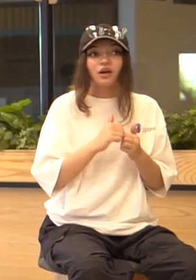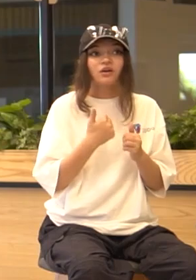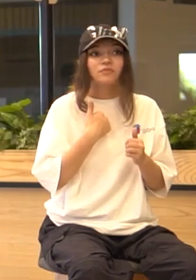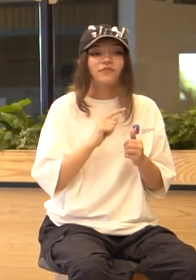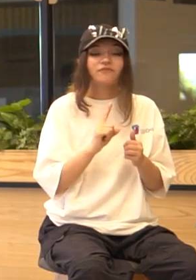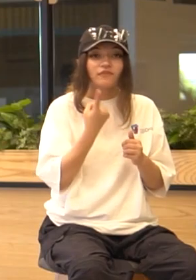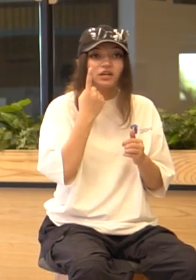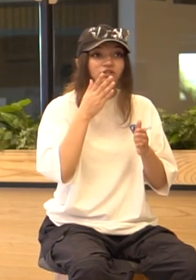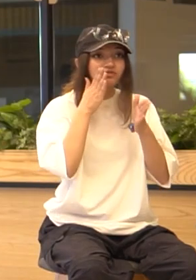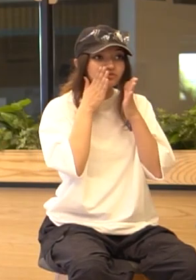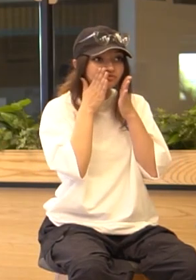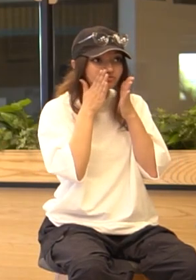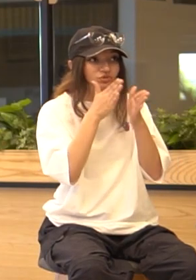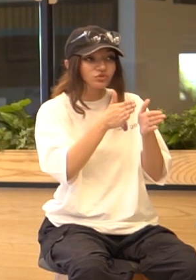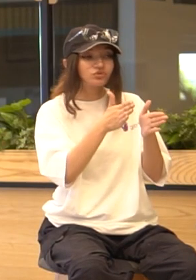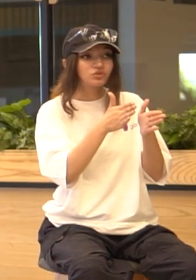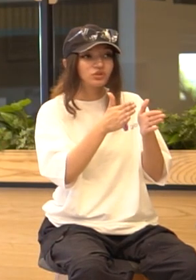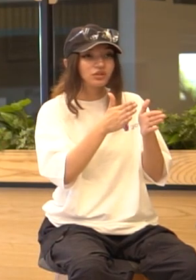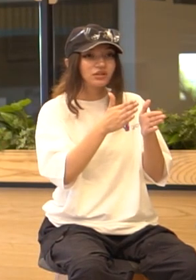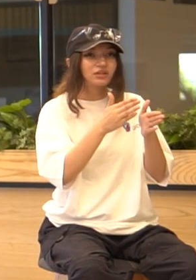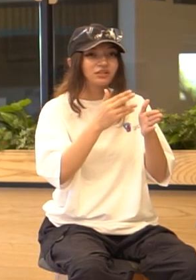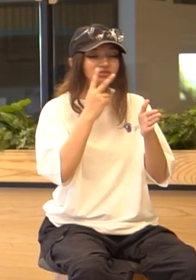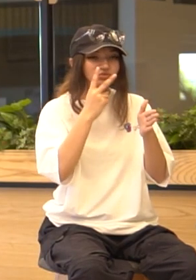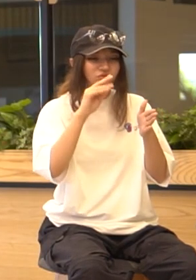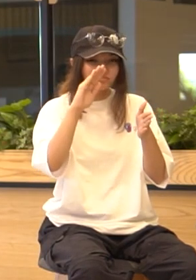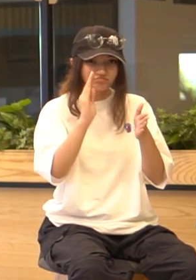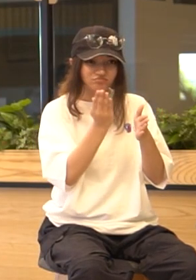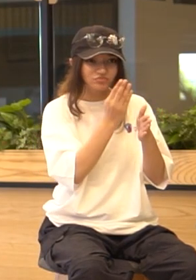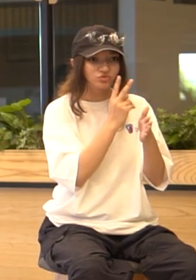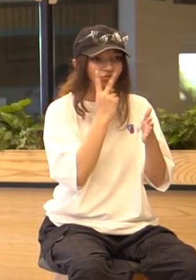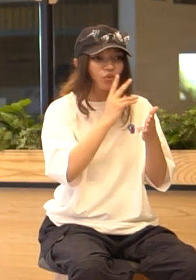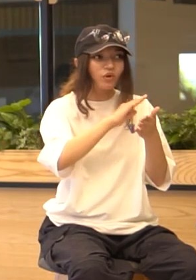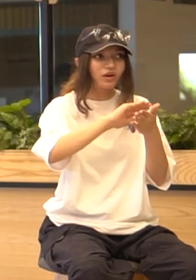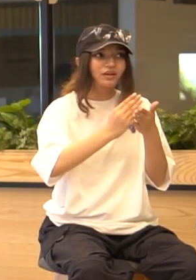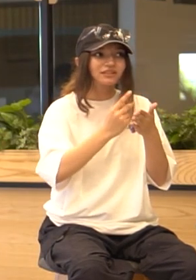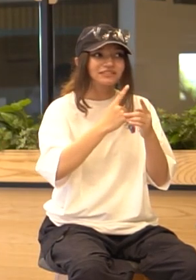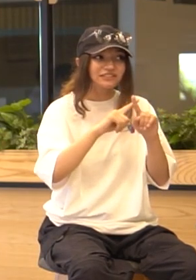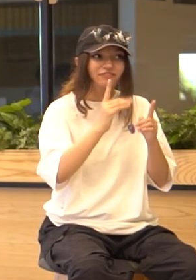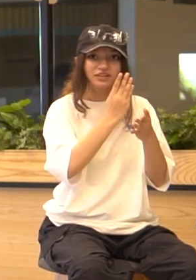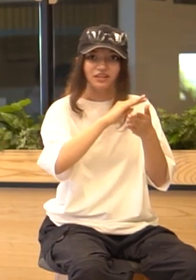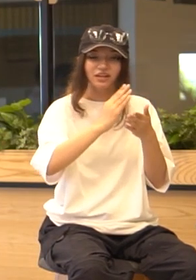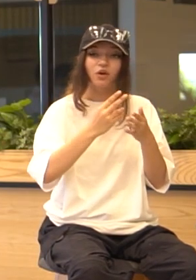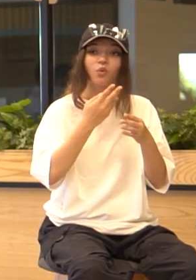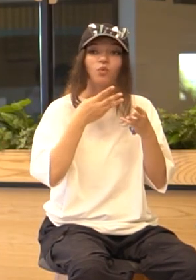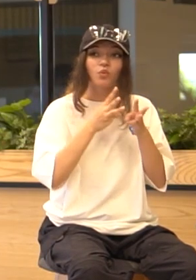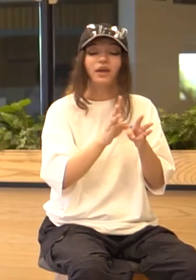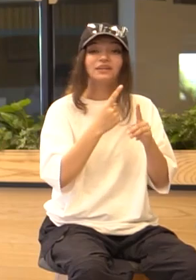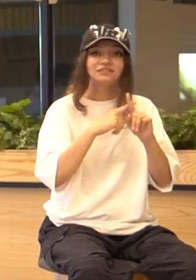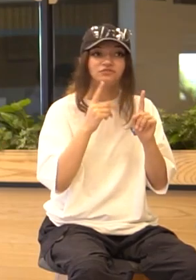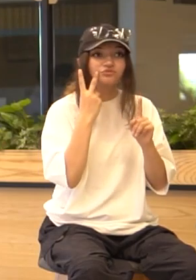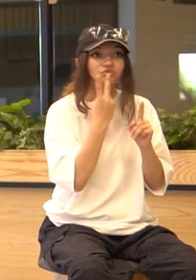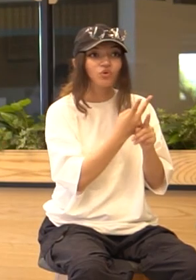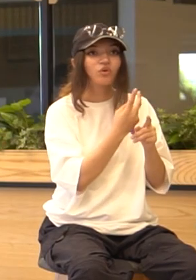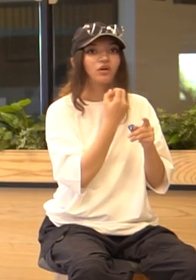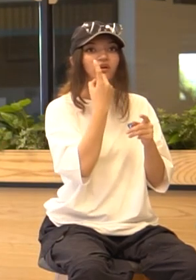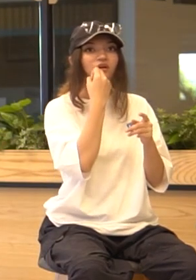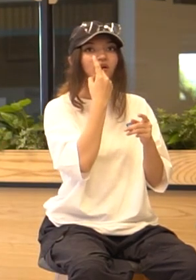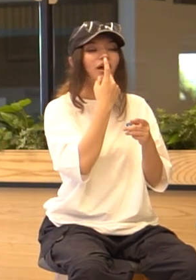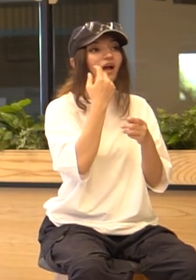pattern. I was able to observe it. I was able to create new patterns to develop and